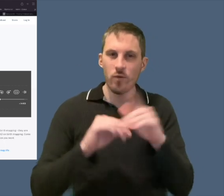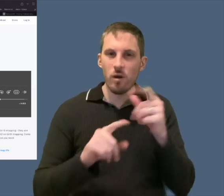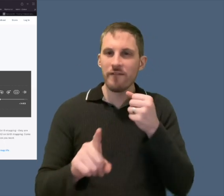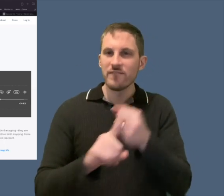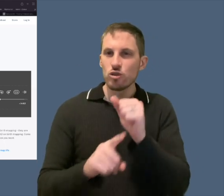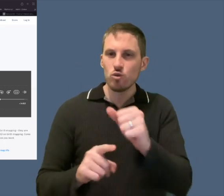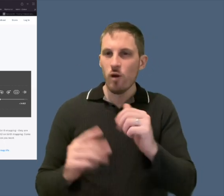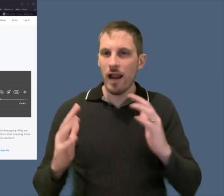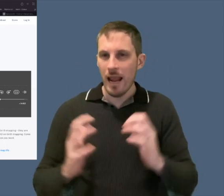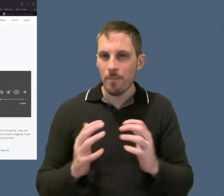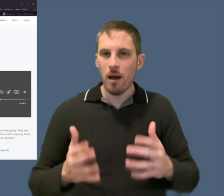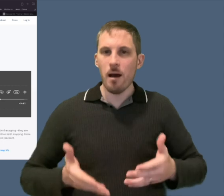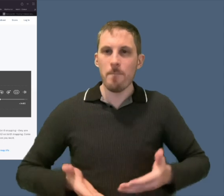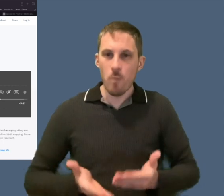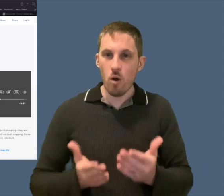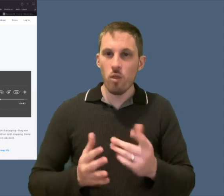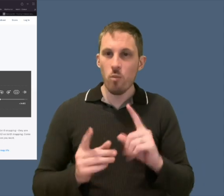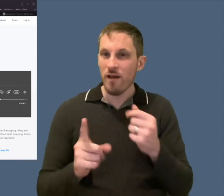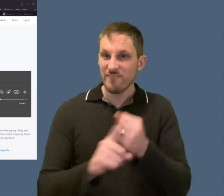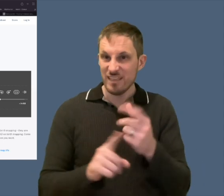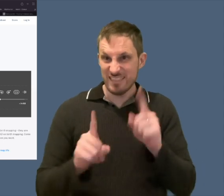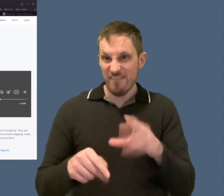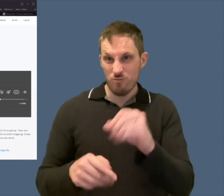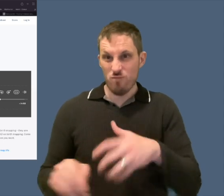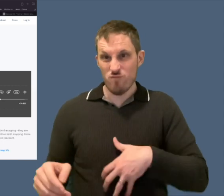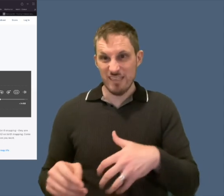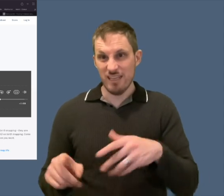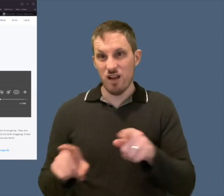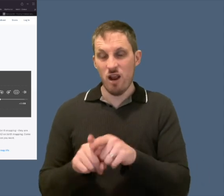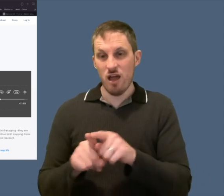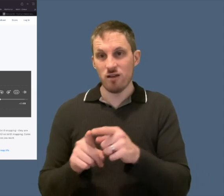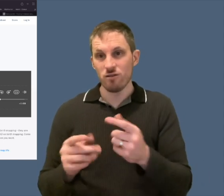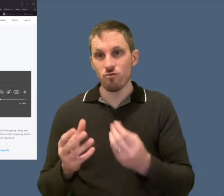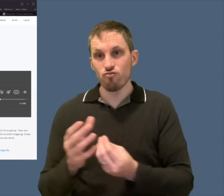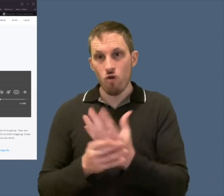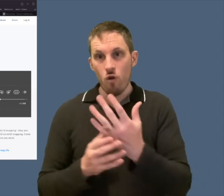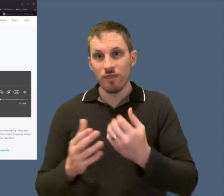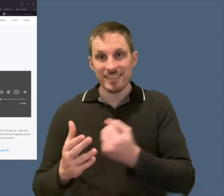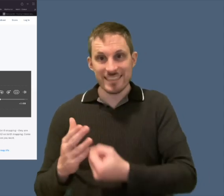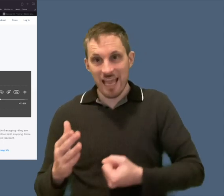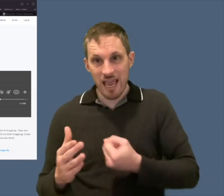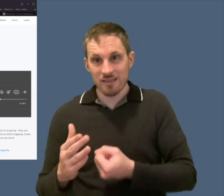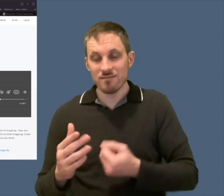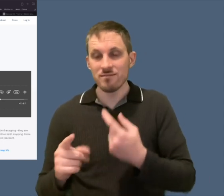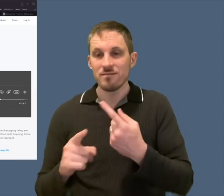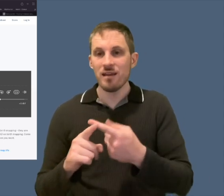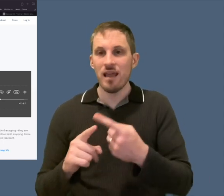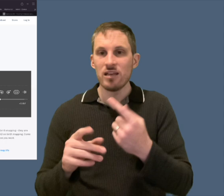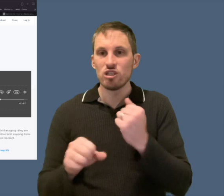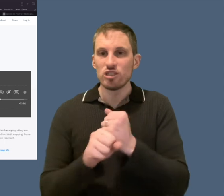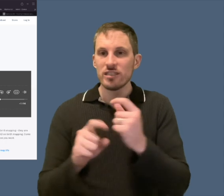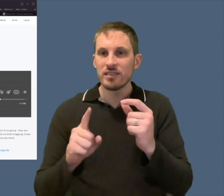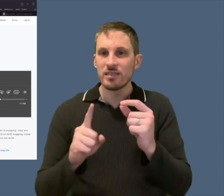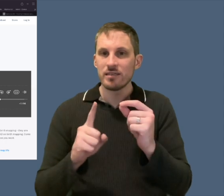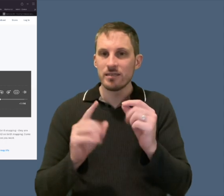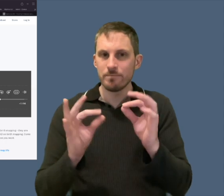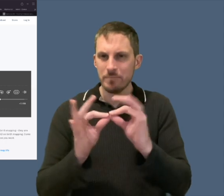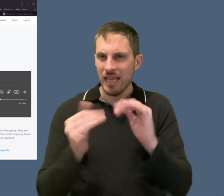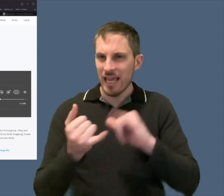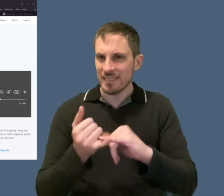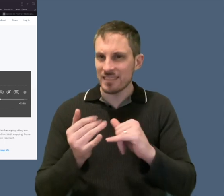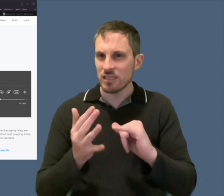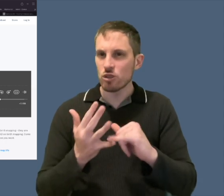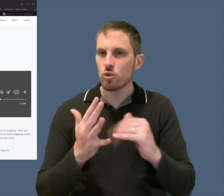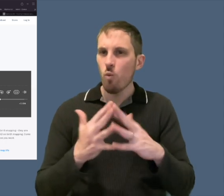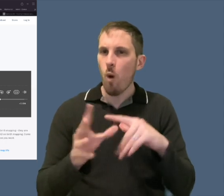birth start in pregnancy, from things like growth scans and other GBS swabs, other things that